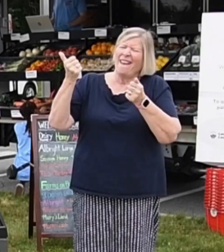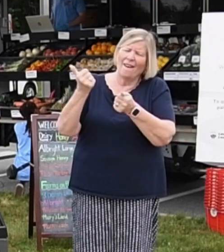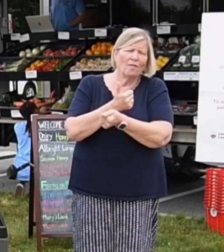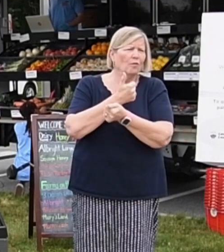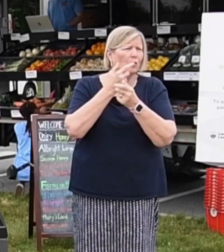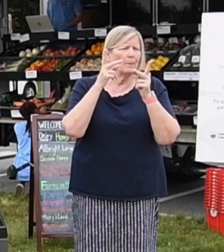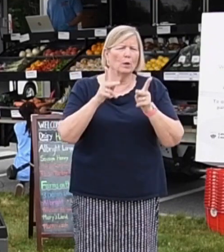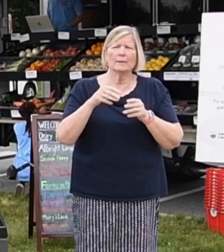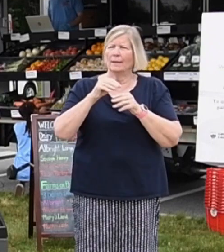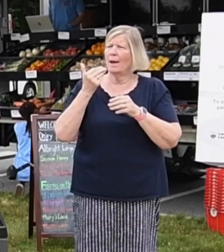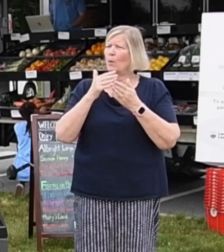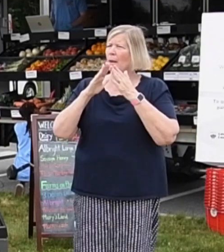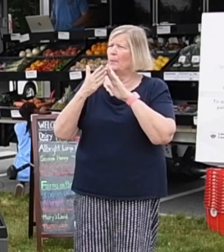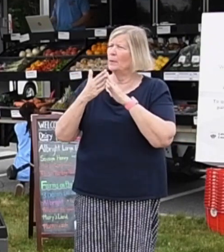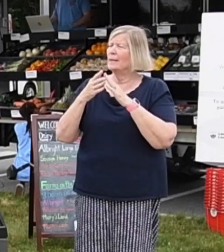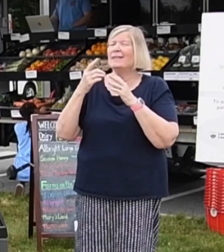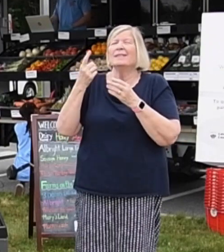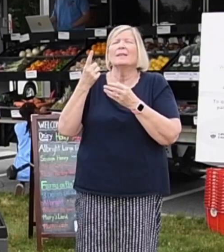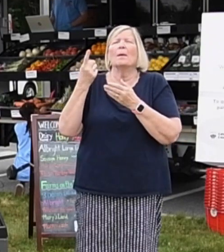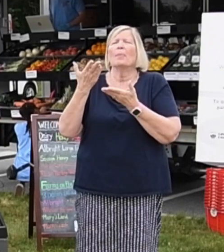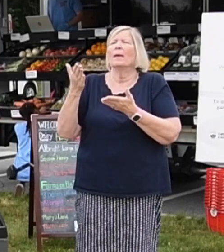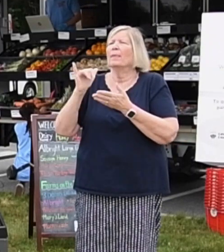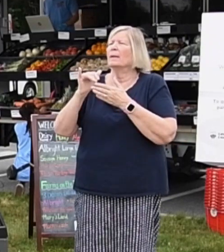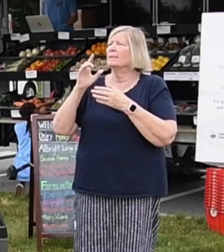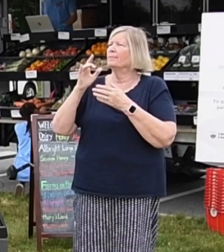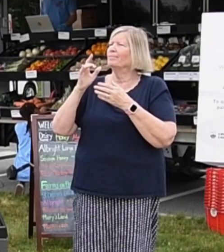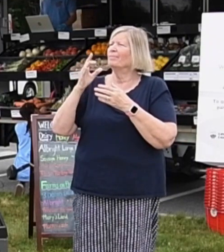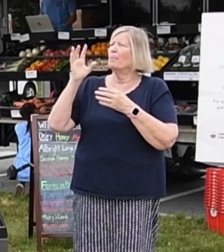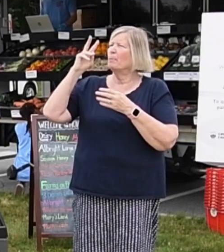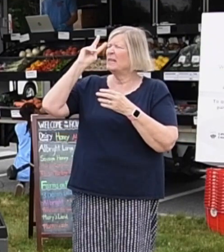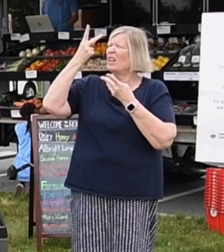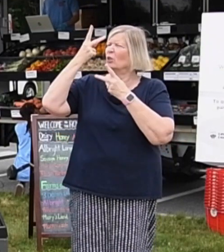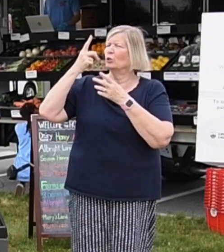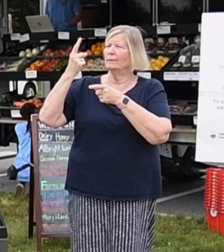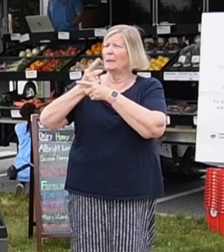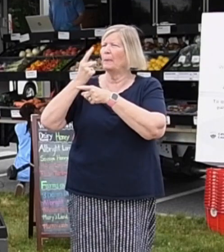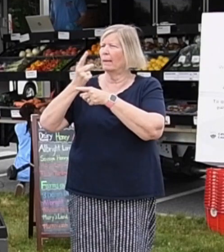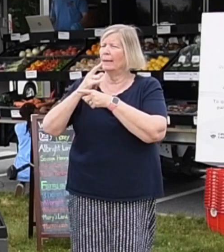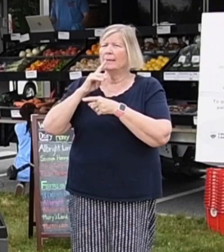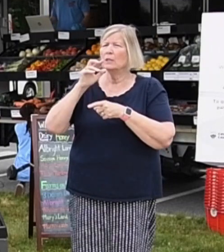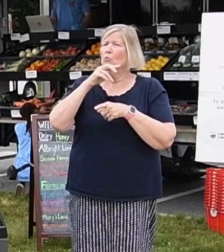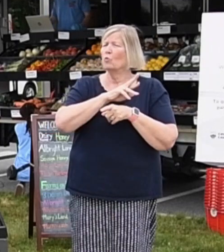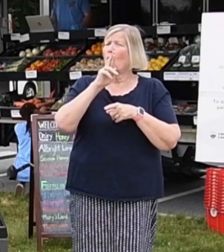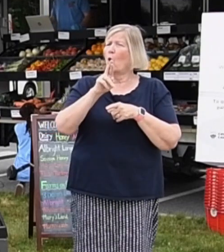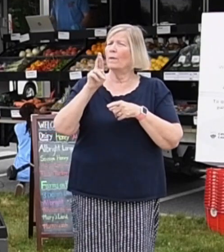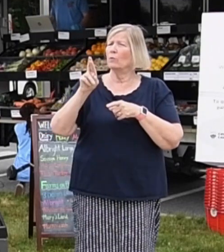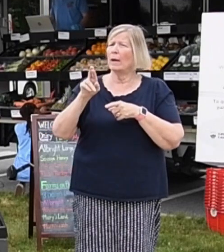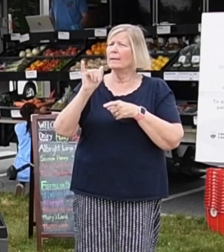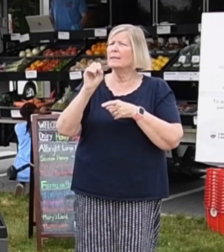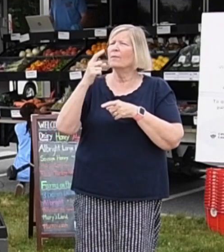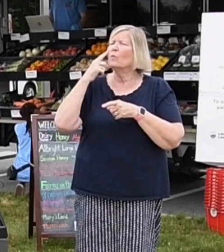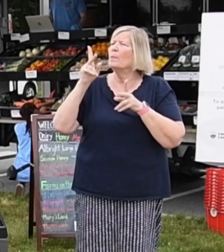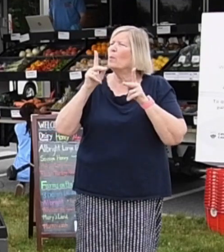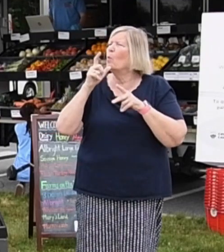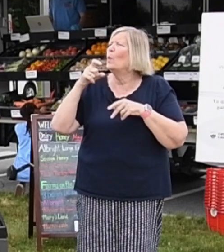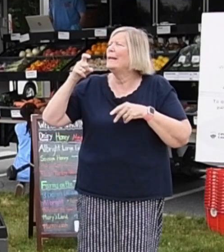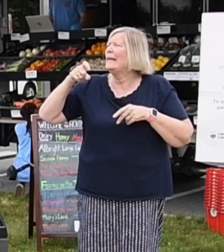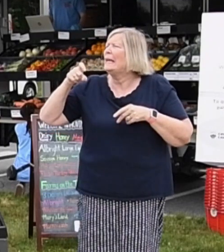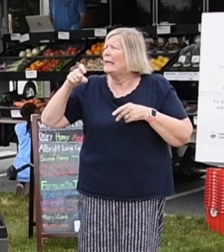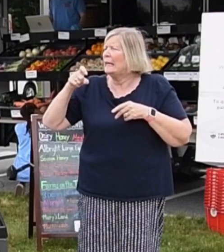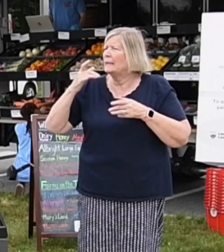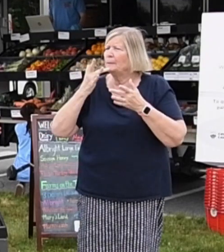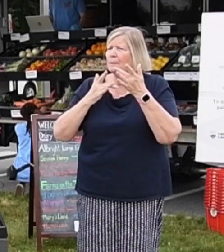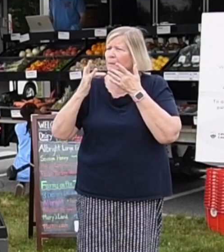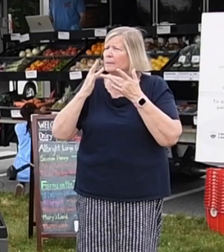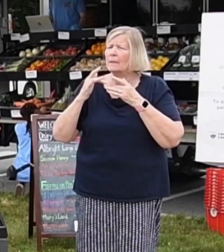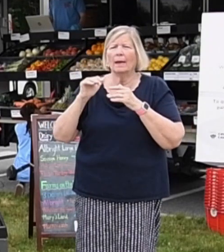community. Something that is typically misunderstood is that the Roving Radish is just for people in need.